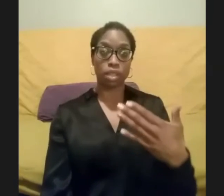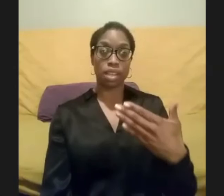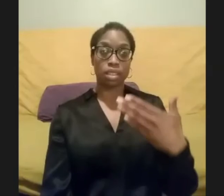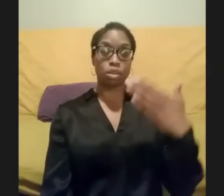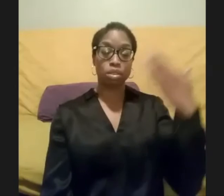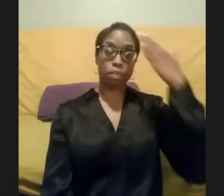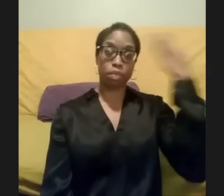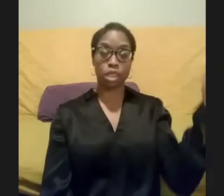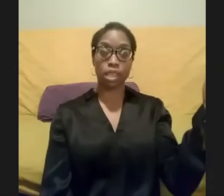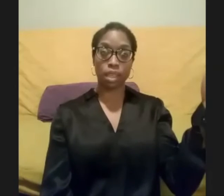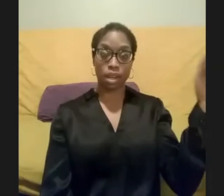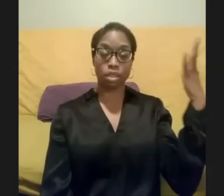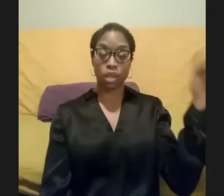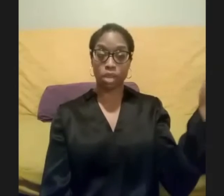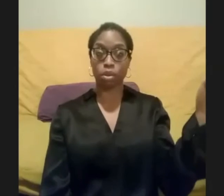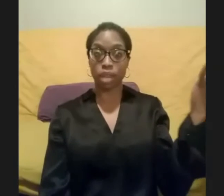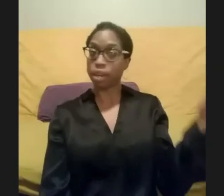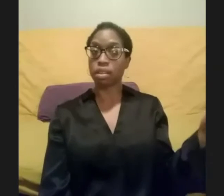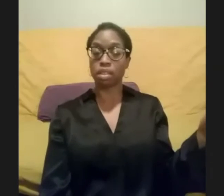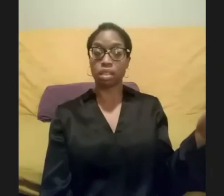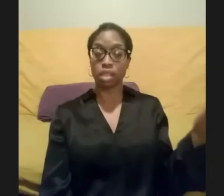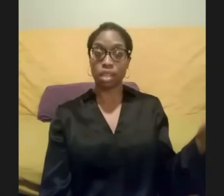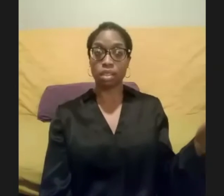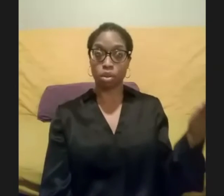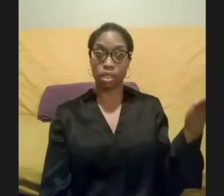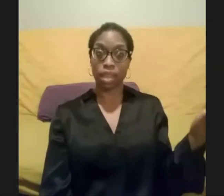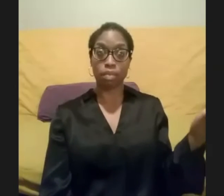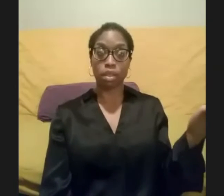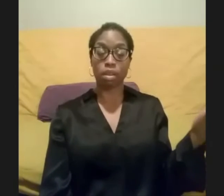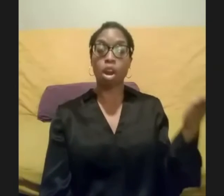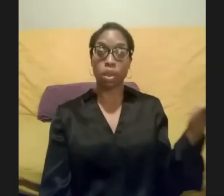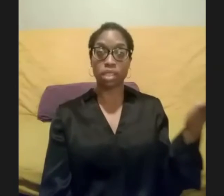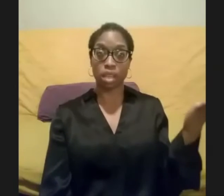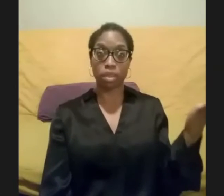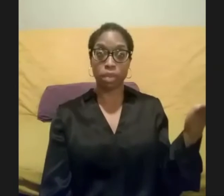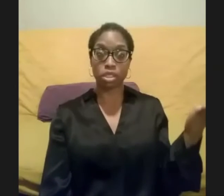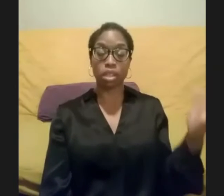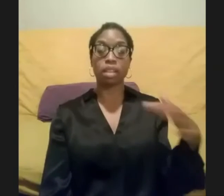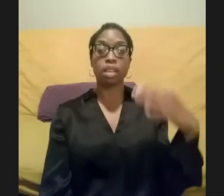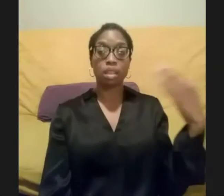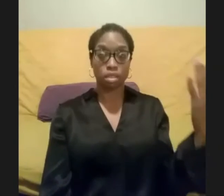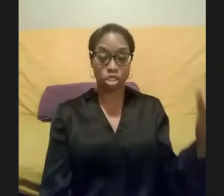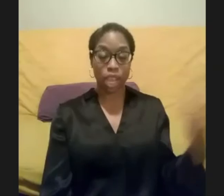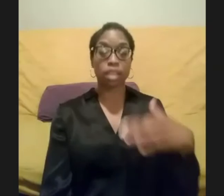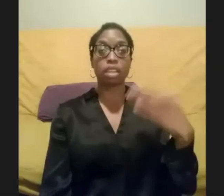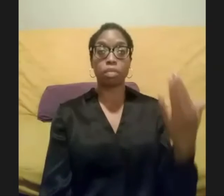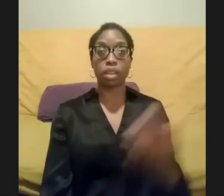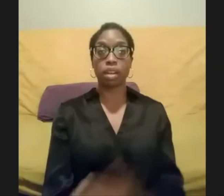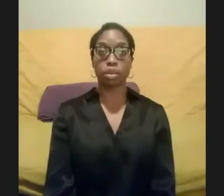and then you stop thinking and doing other diagnostic things or exam. Always examine the patient and check and keep looking at other